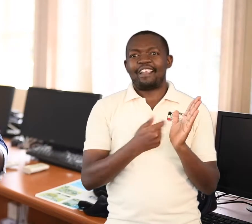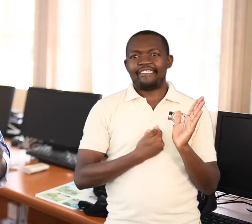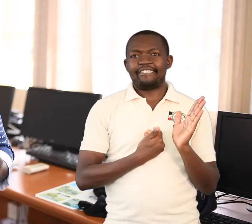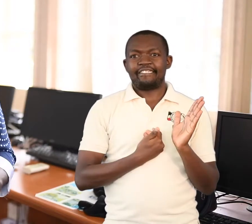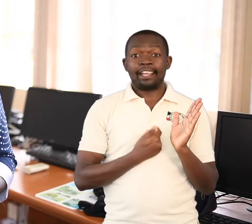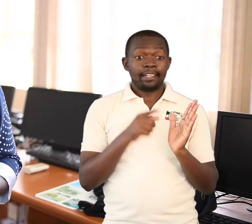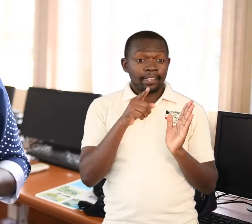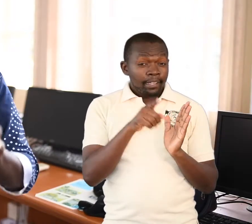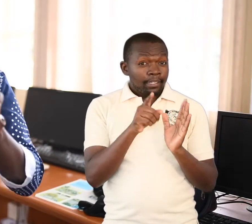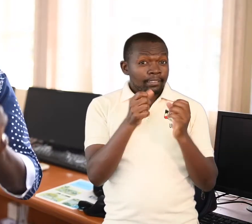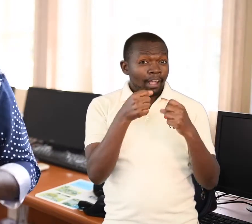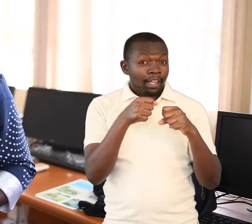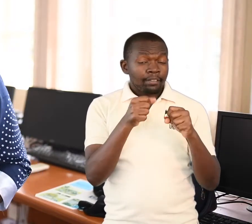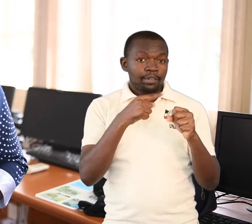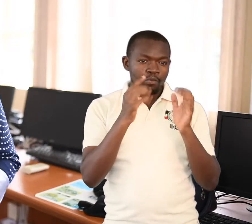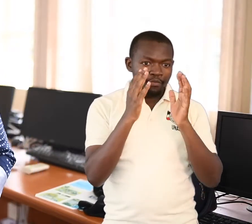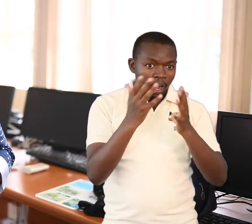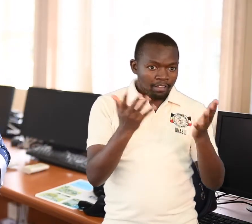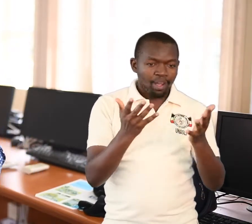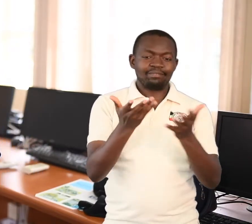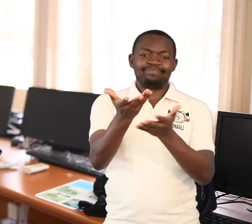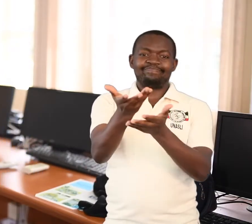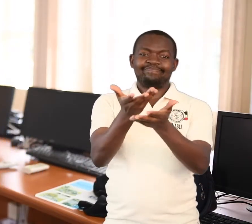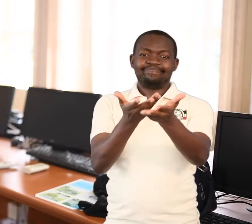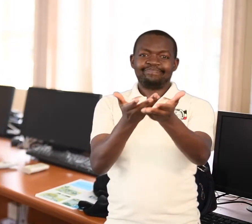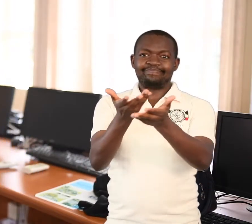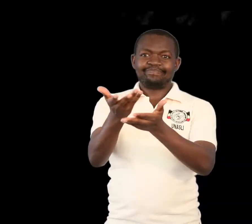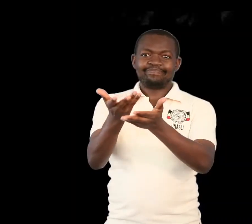And in this activity, we are sharing